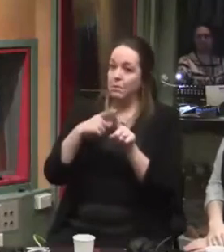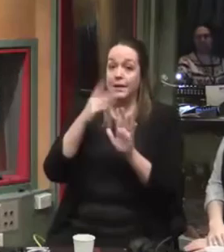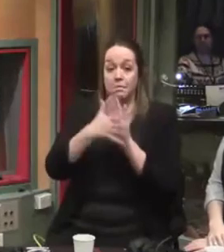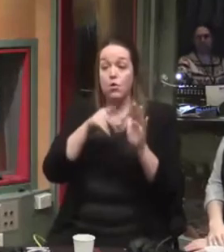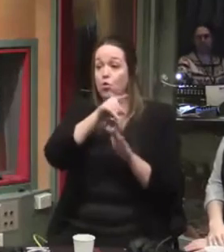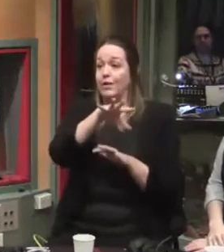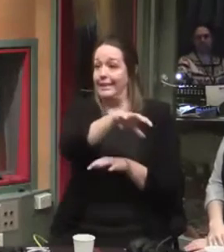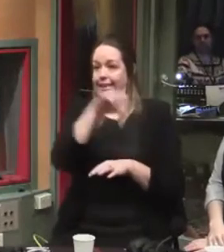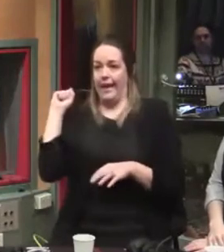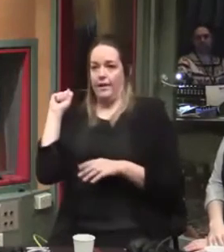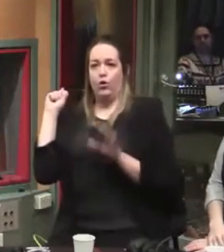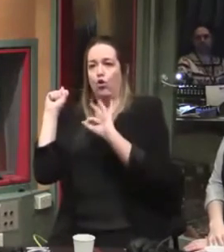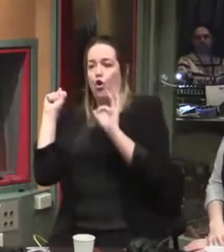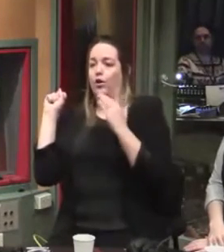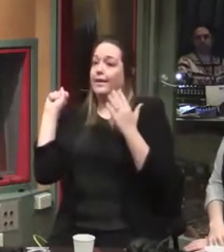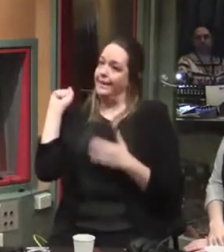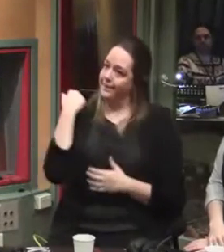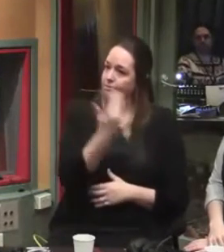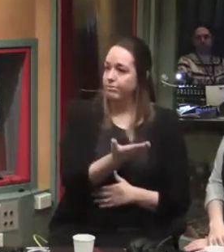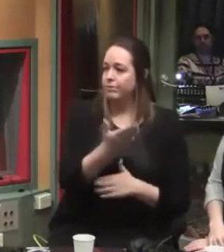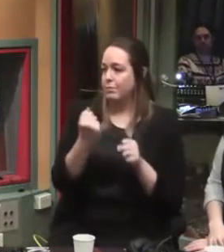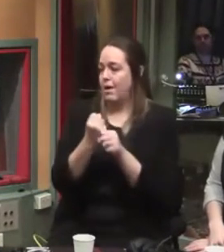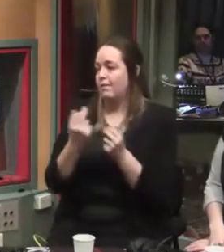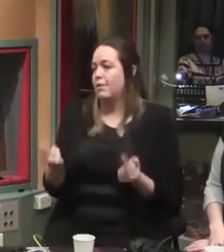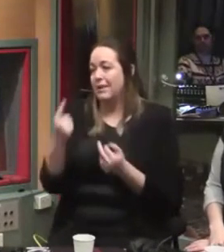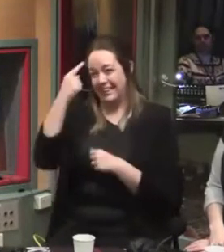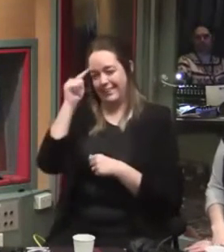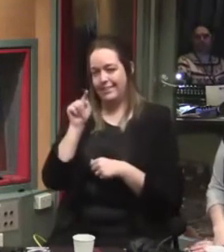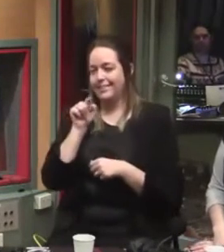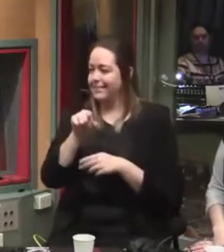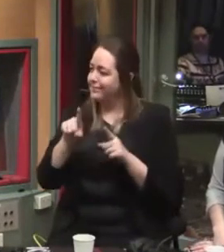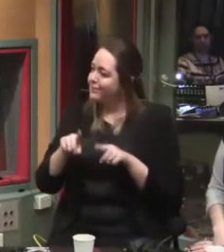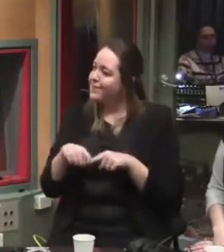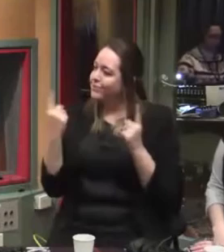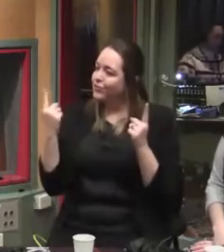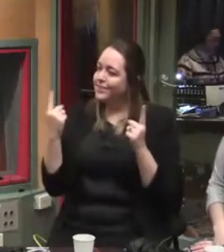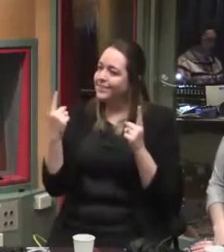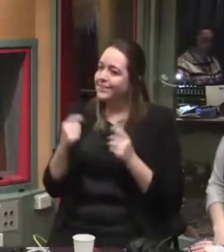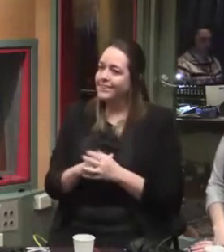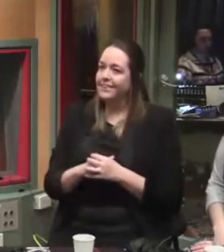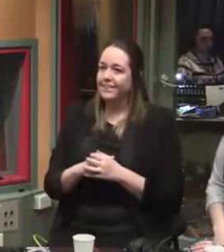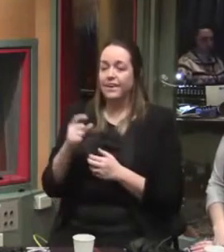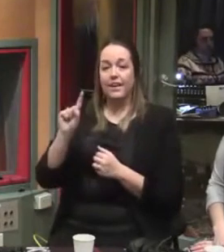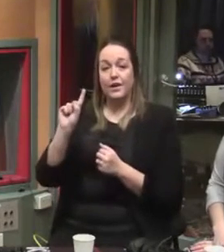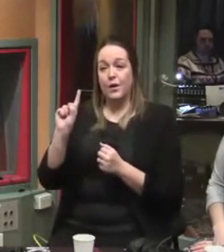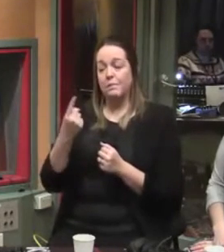away rather than making an extra thing available, and I think that's sort of a bit different.